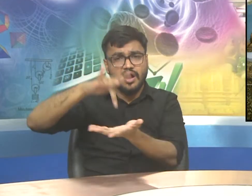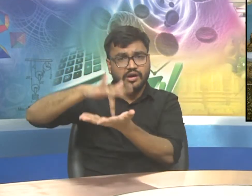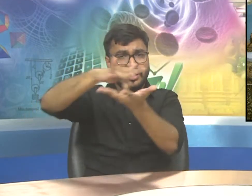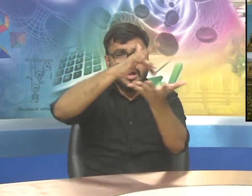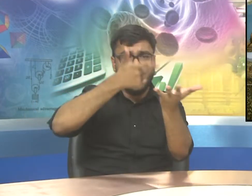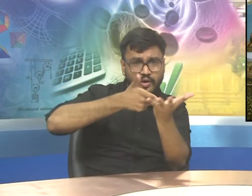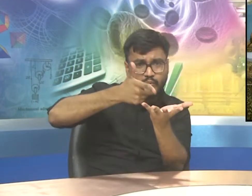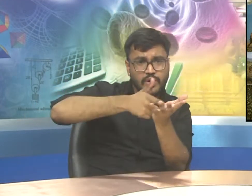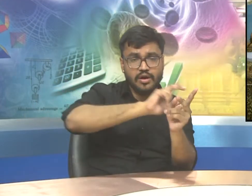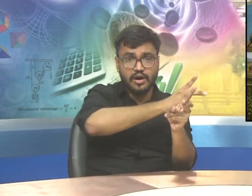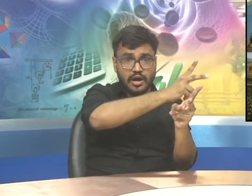foragers.